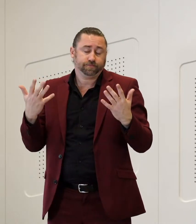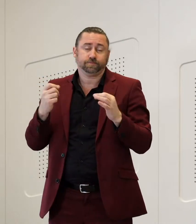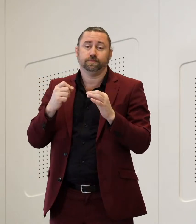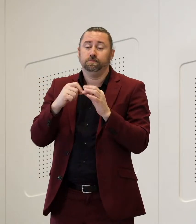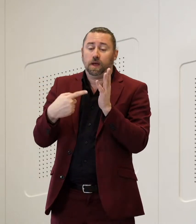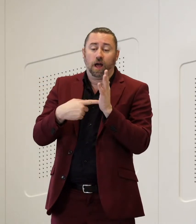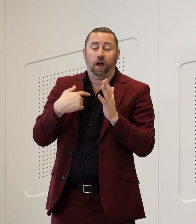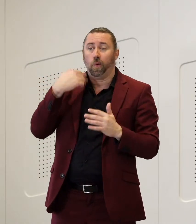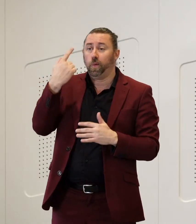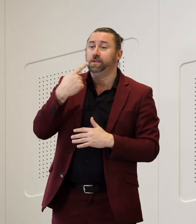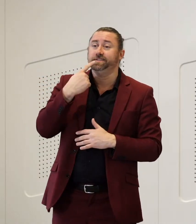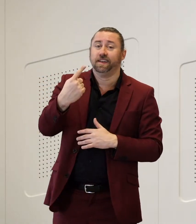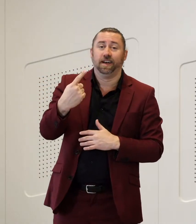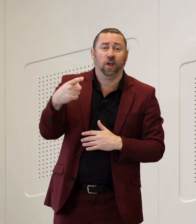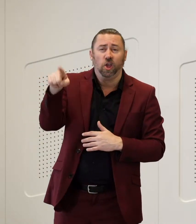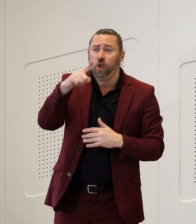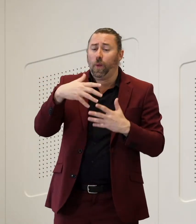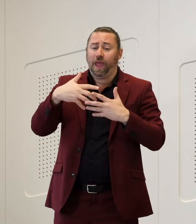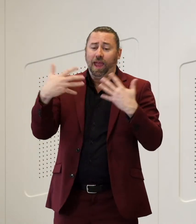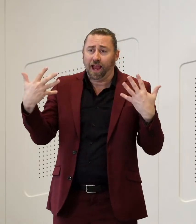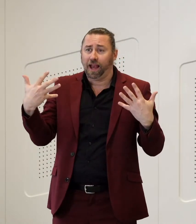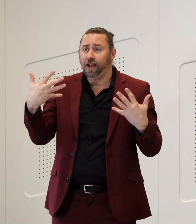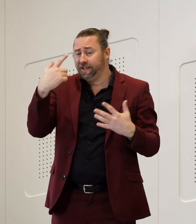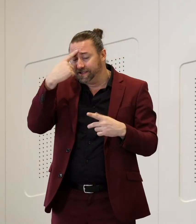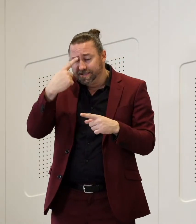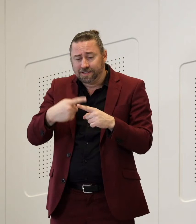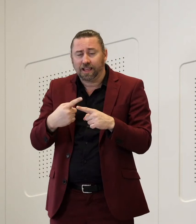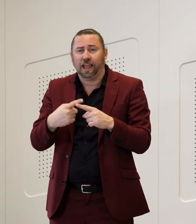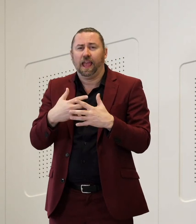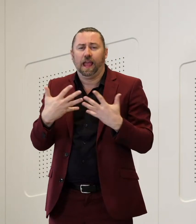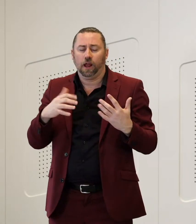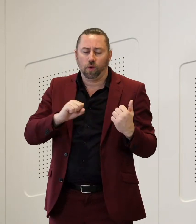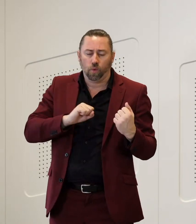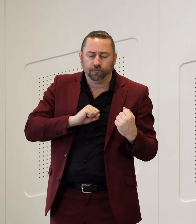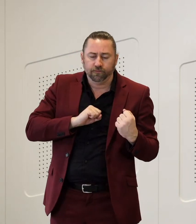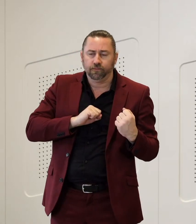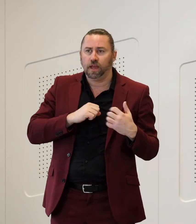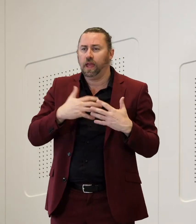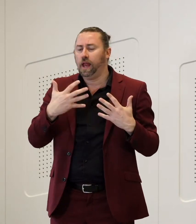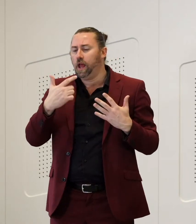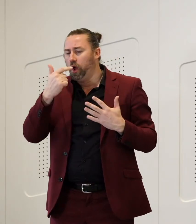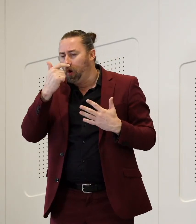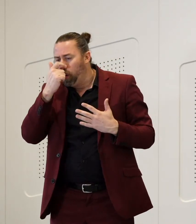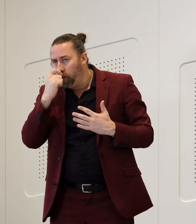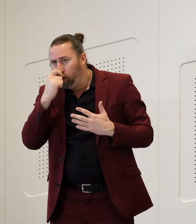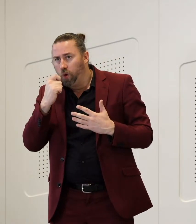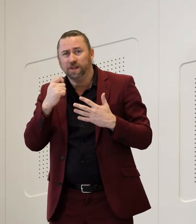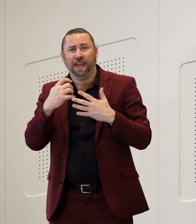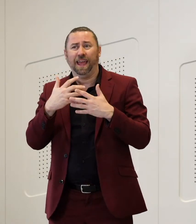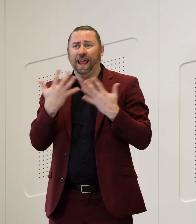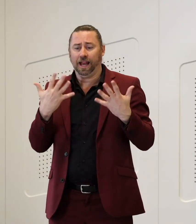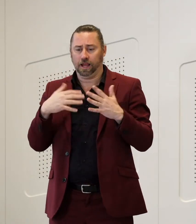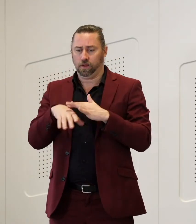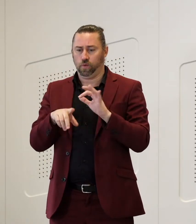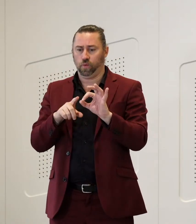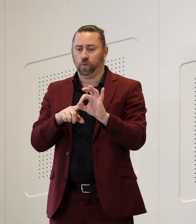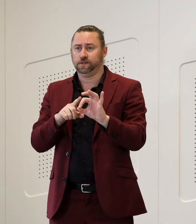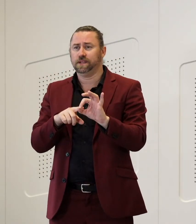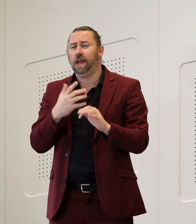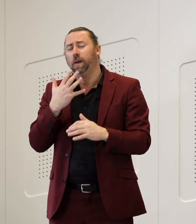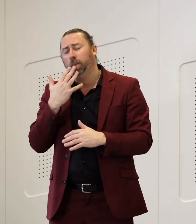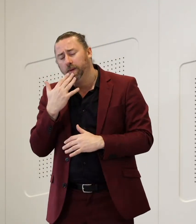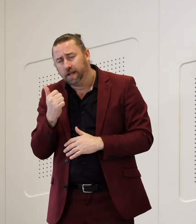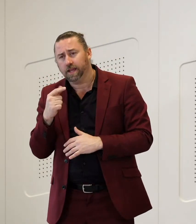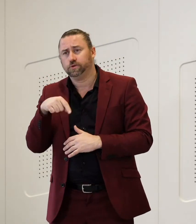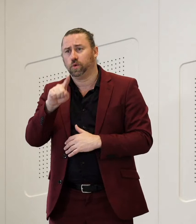always. Please, anyone with any symptoms at all, anywhere in the state of Queensland, come forward